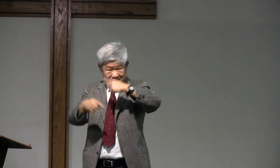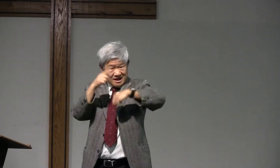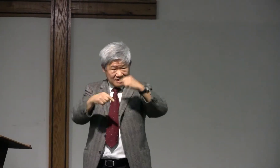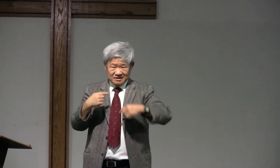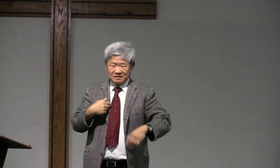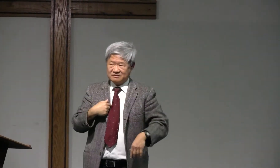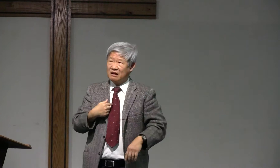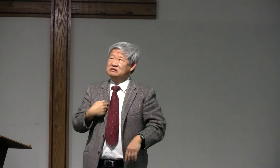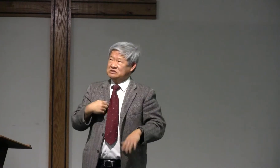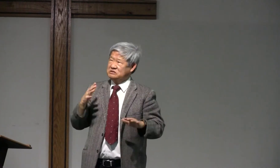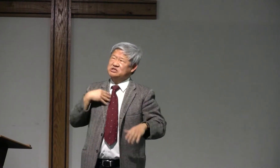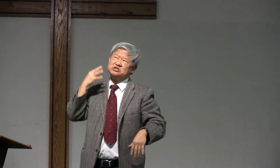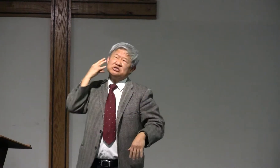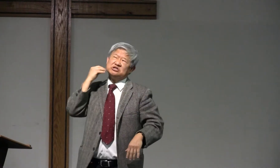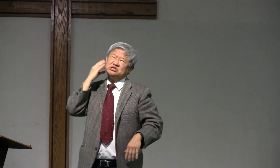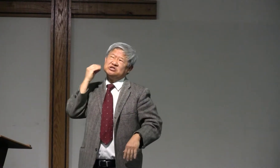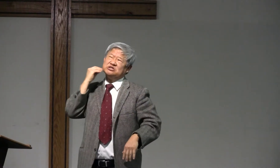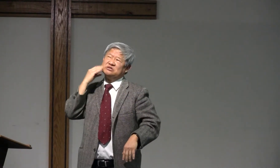experienced rain. And so